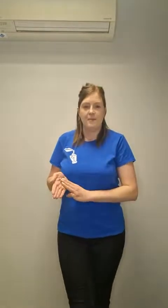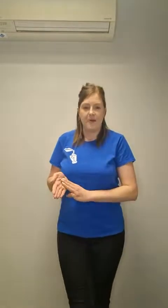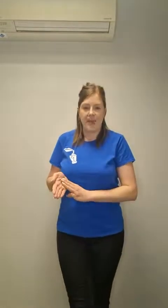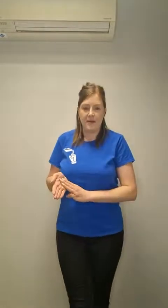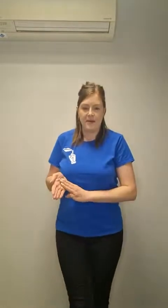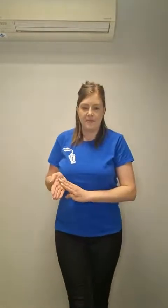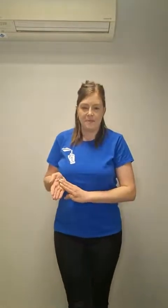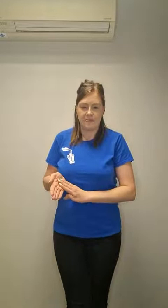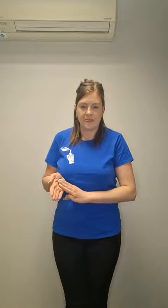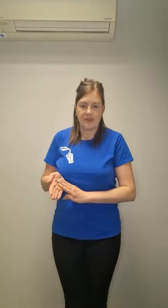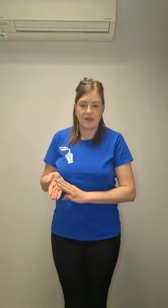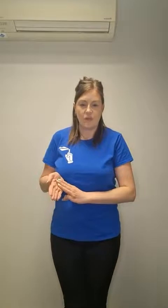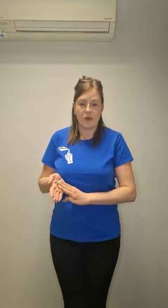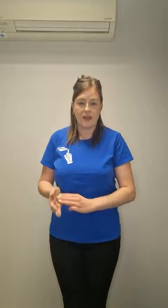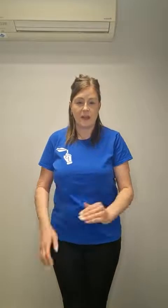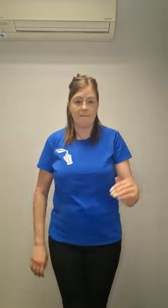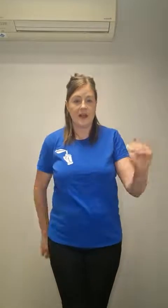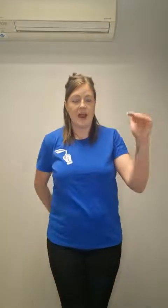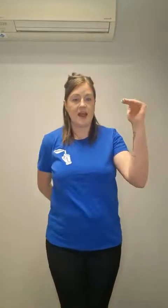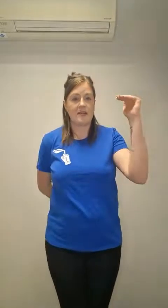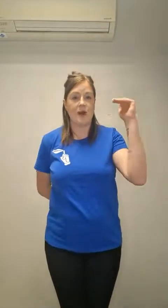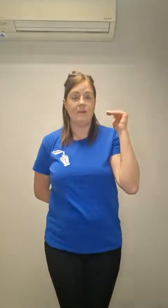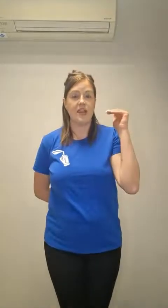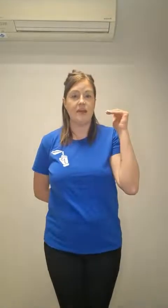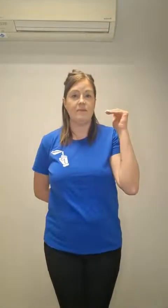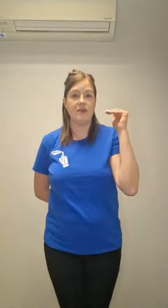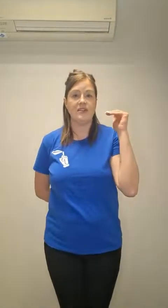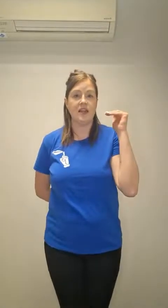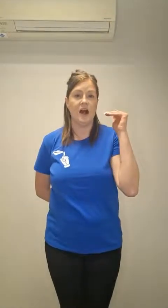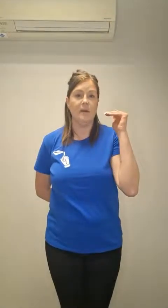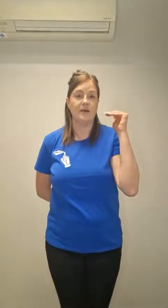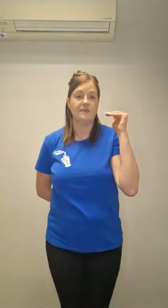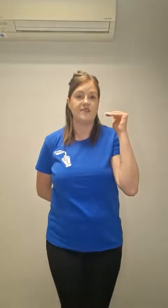M, then working bent hand, palm in, pointing up. So,